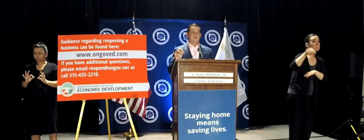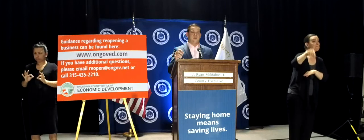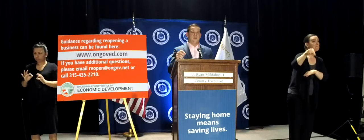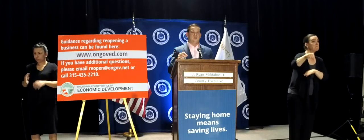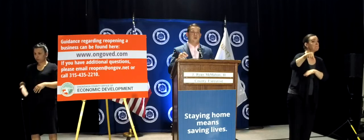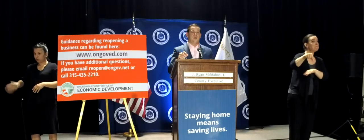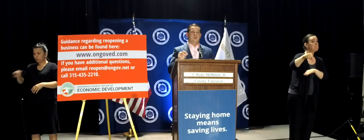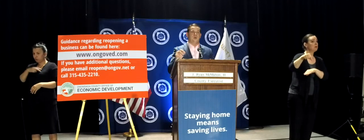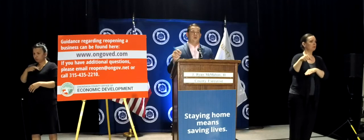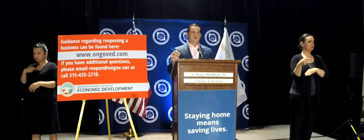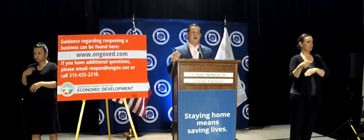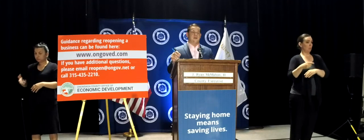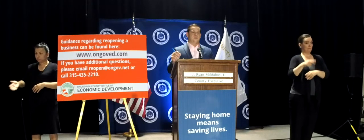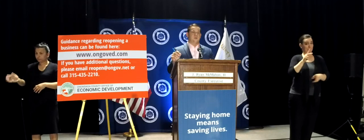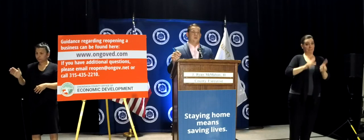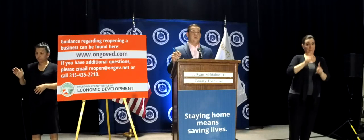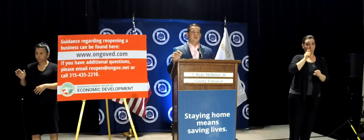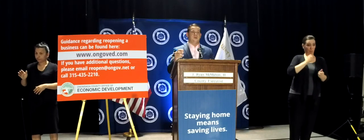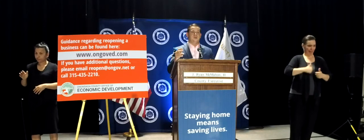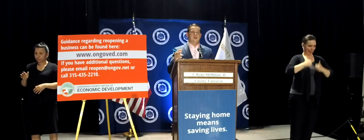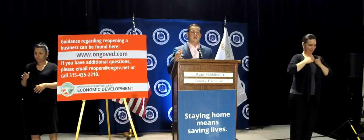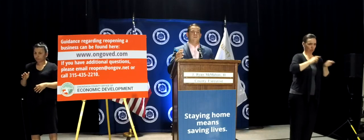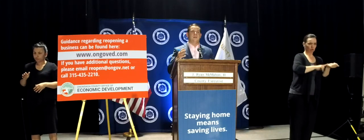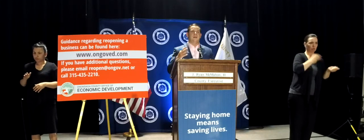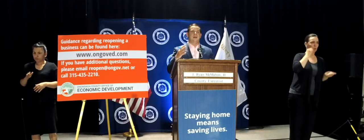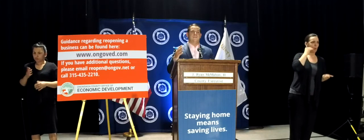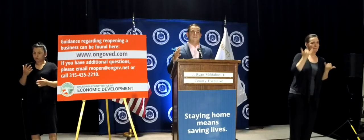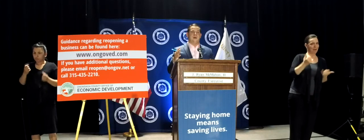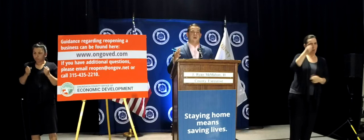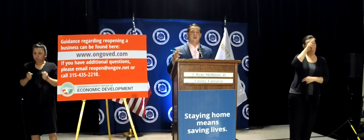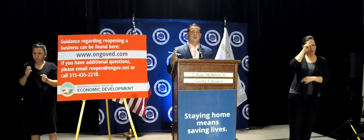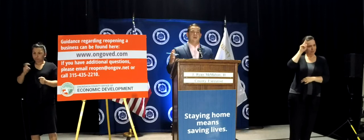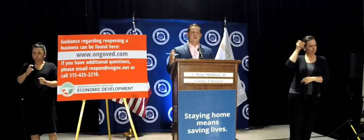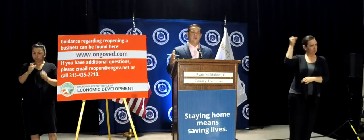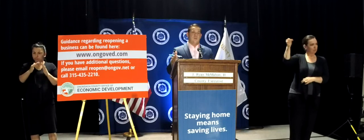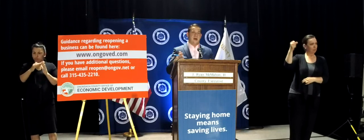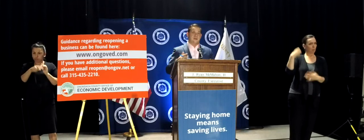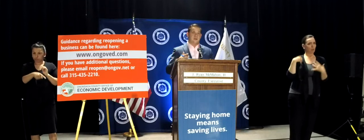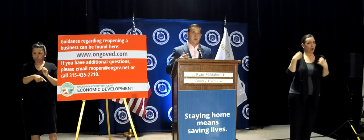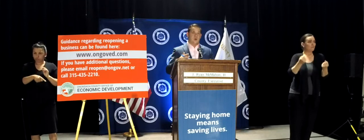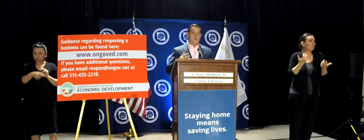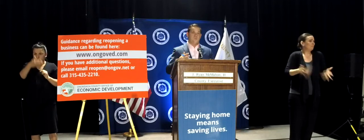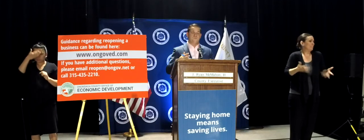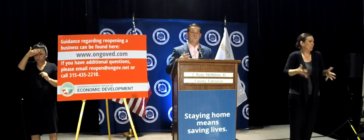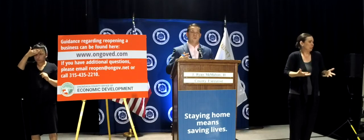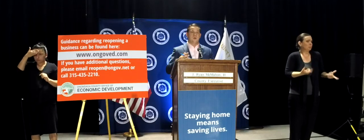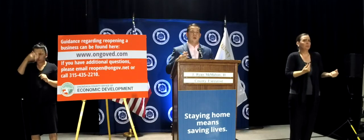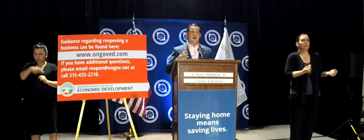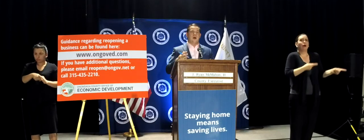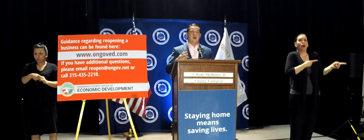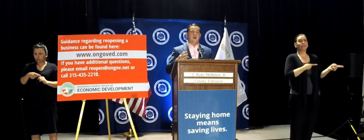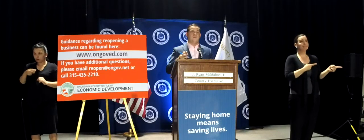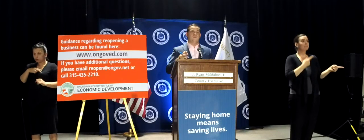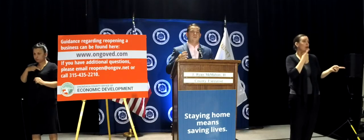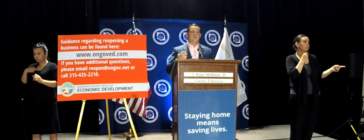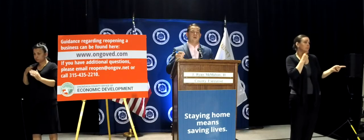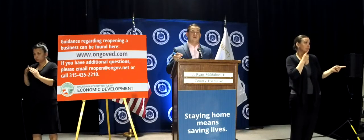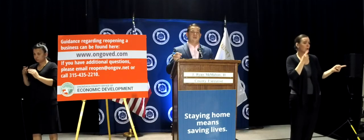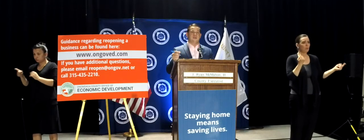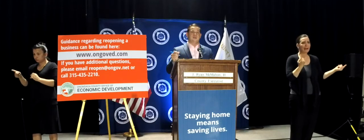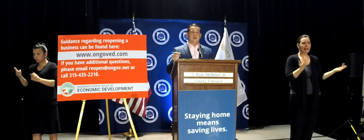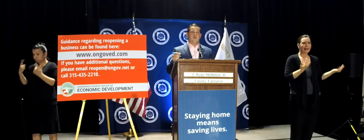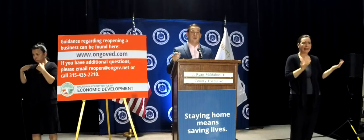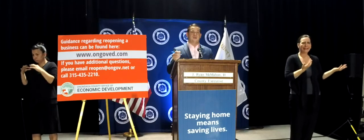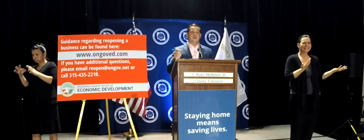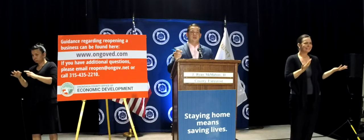they lived in a nursing home, they go into the hospital, they're sick, they get better, need to go back to their home. Governor